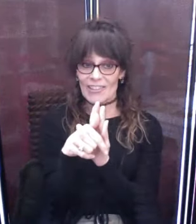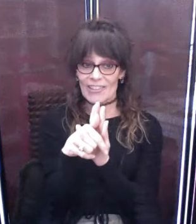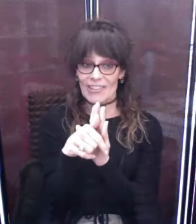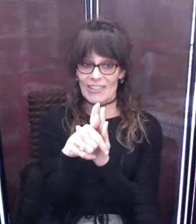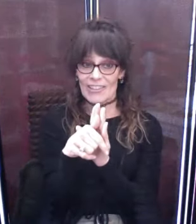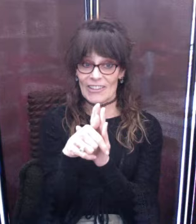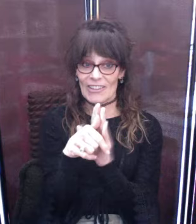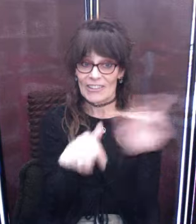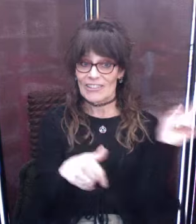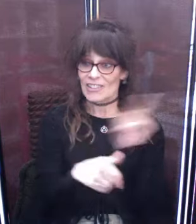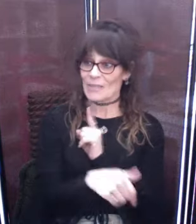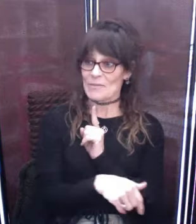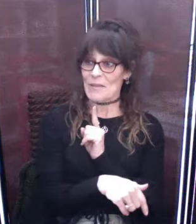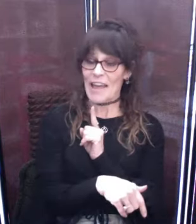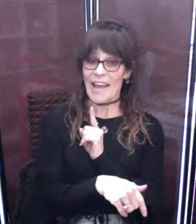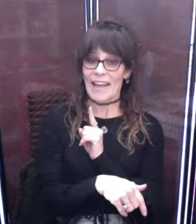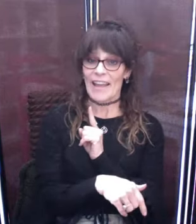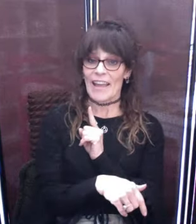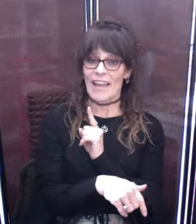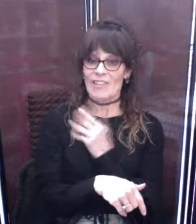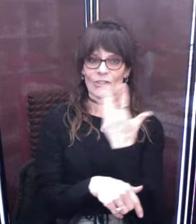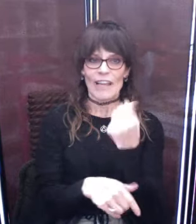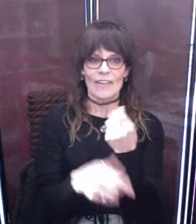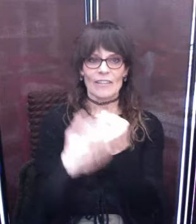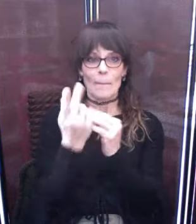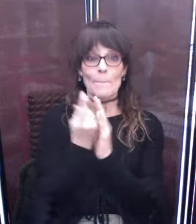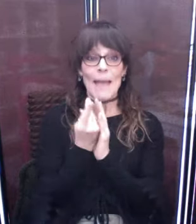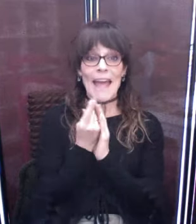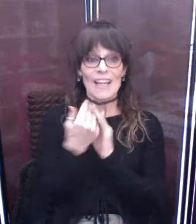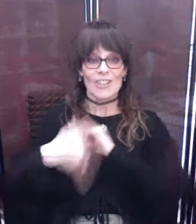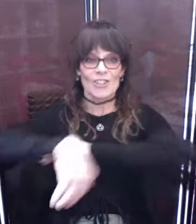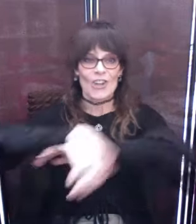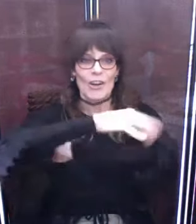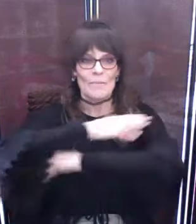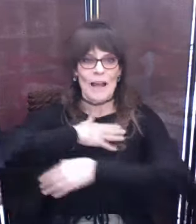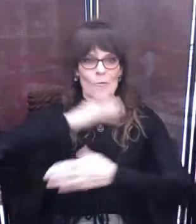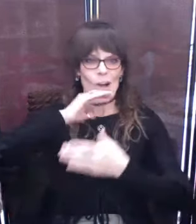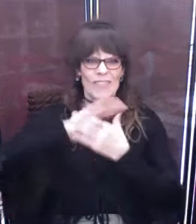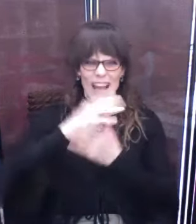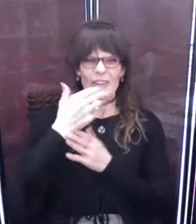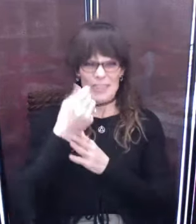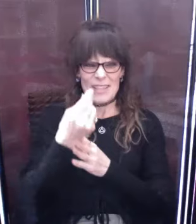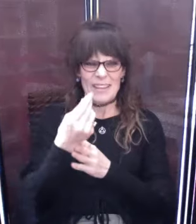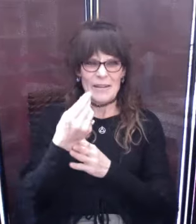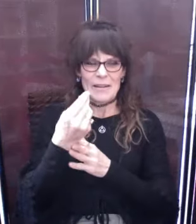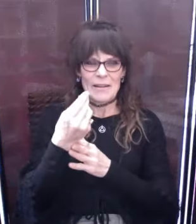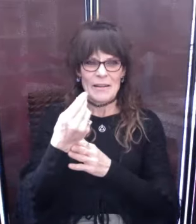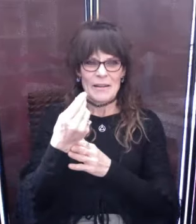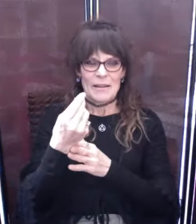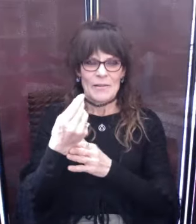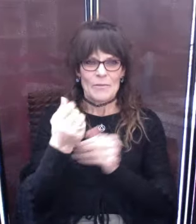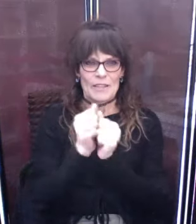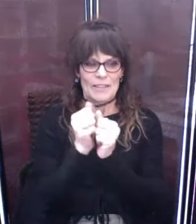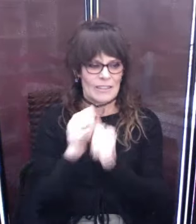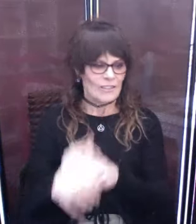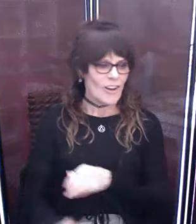she's done doing that. And then she goes out in our backyard. And my wife's out in the backyard, out there with the dogs. And I hear my wife